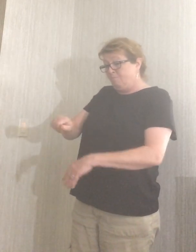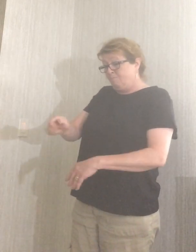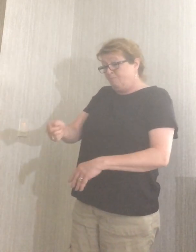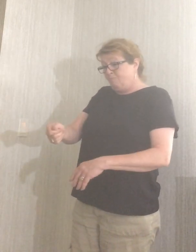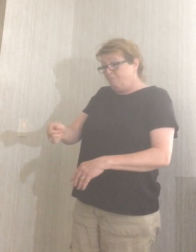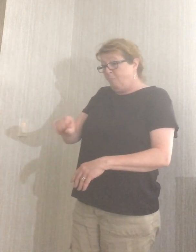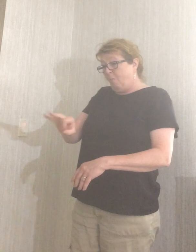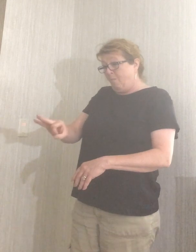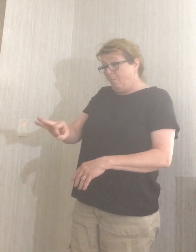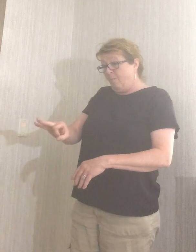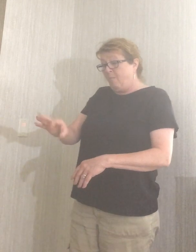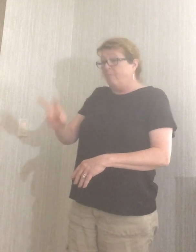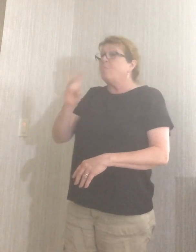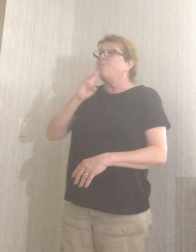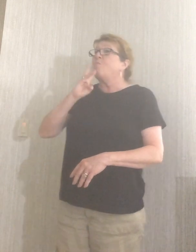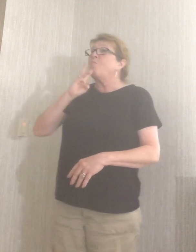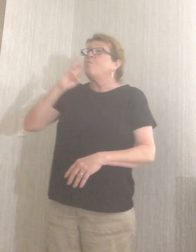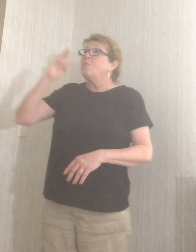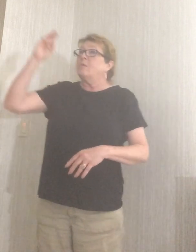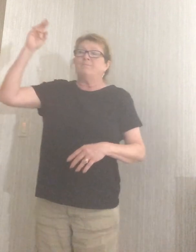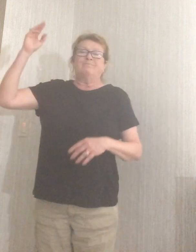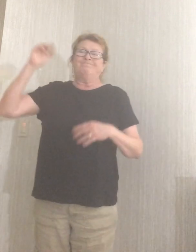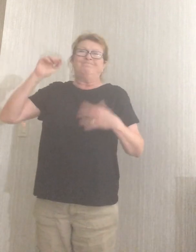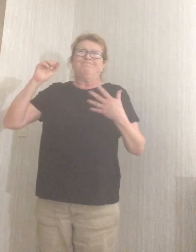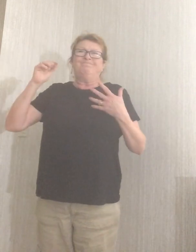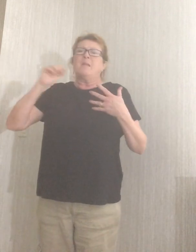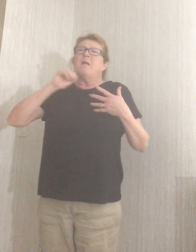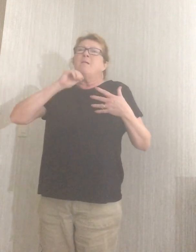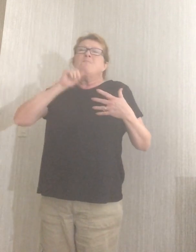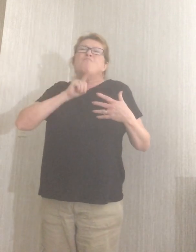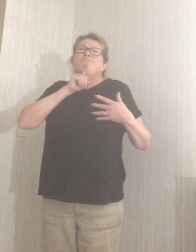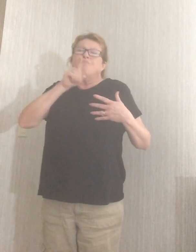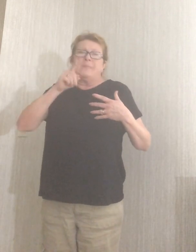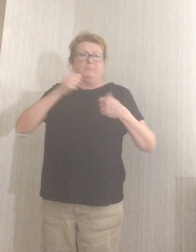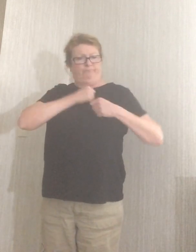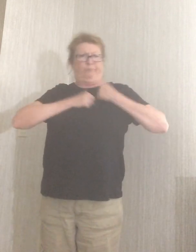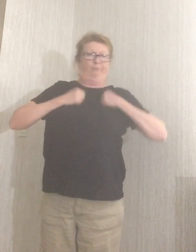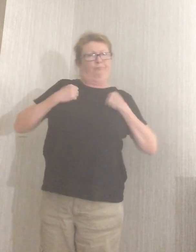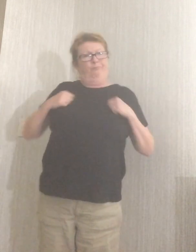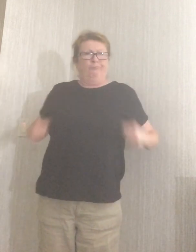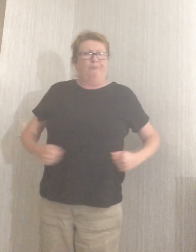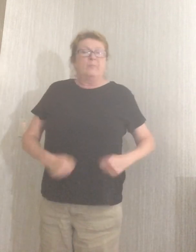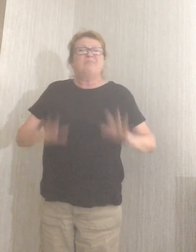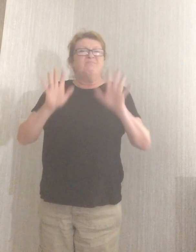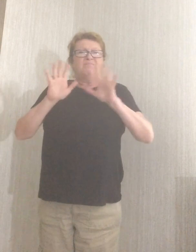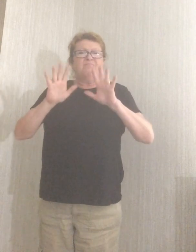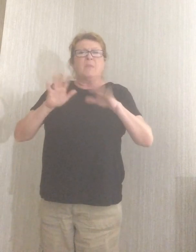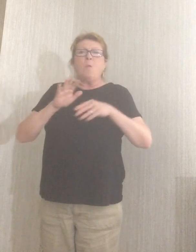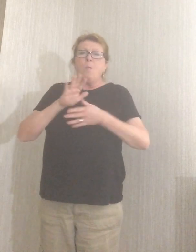People don't use the showers to clean themselves fully, but they wash the sand